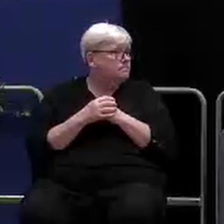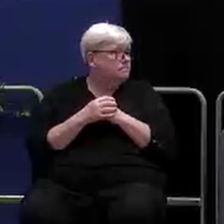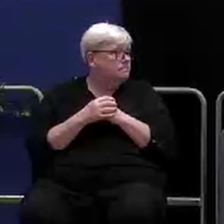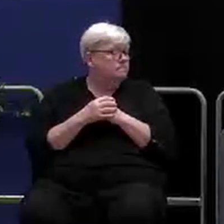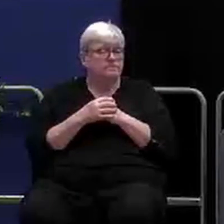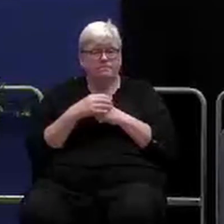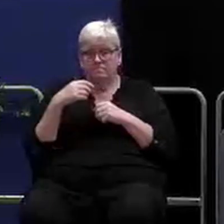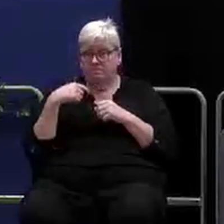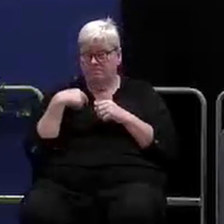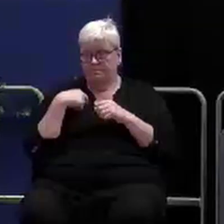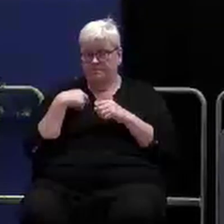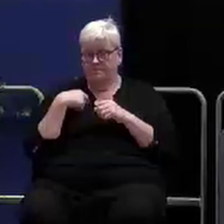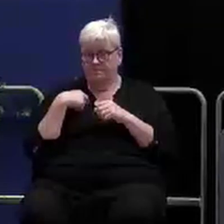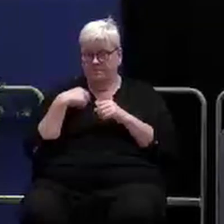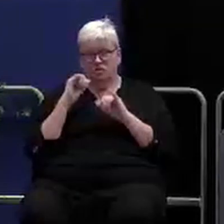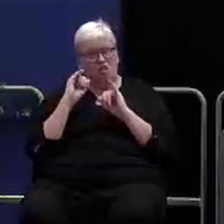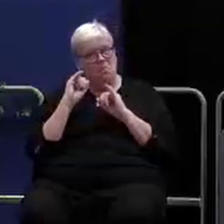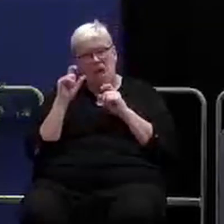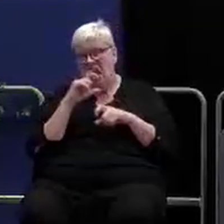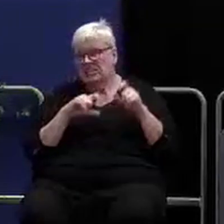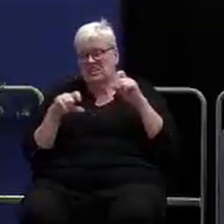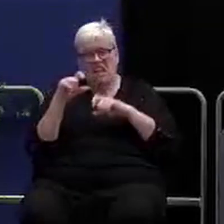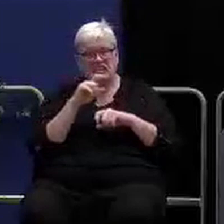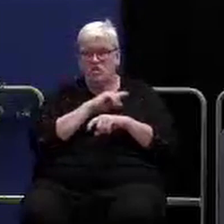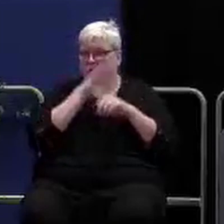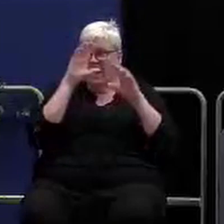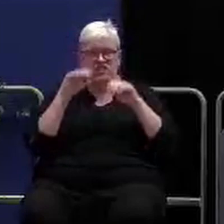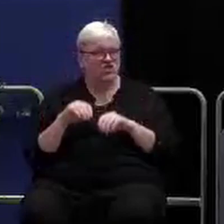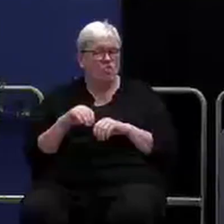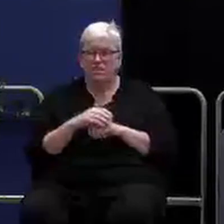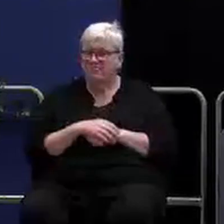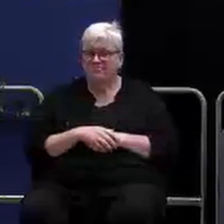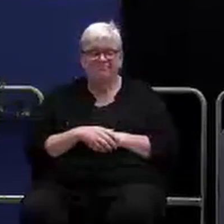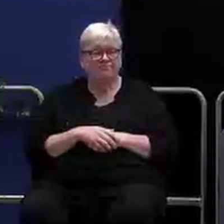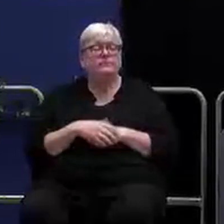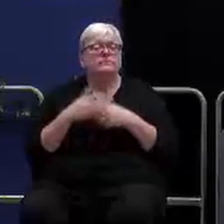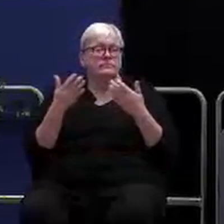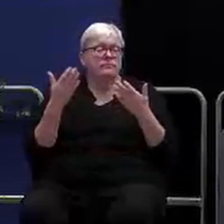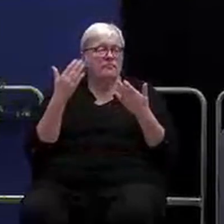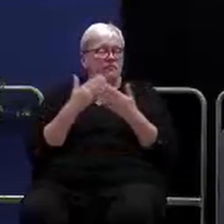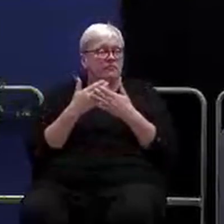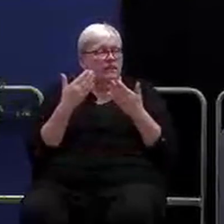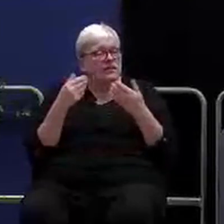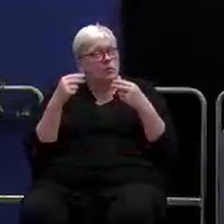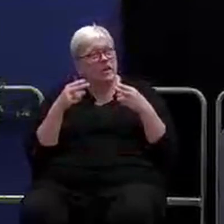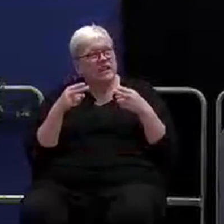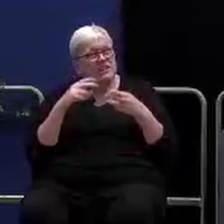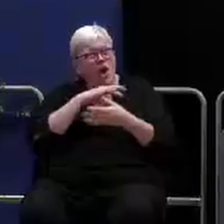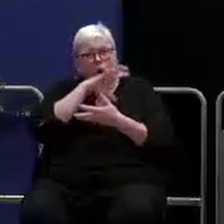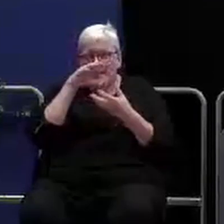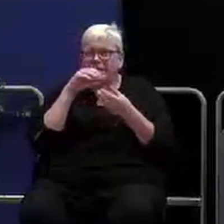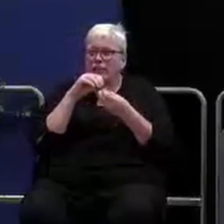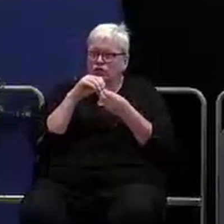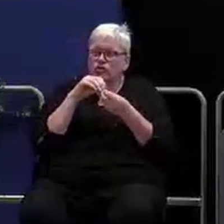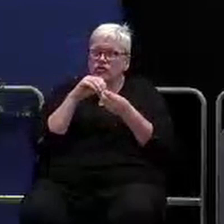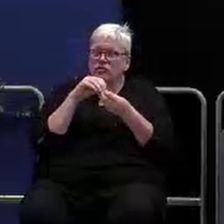I mean, I was a very bad scientist, which is why I stopped being a scientist. but in some ways, that combination